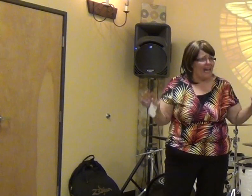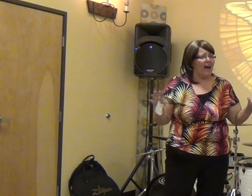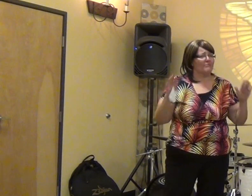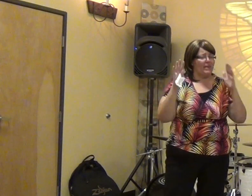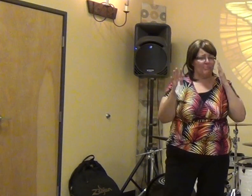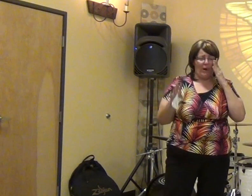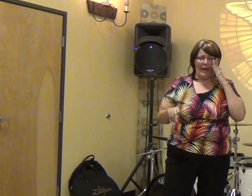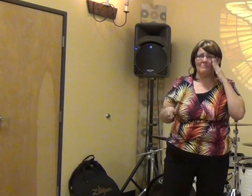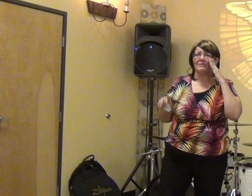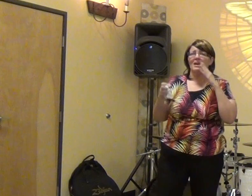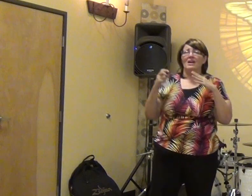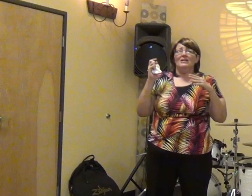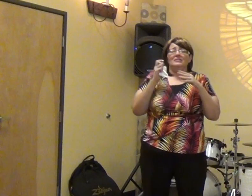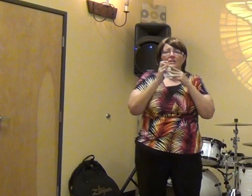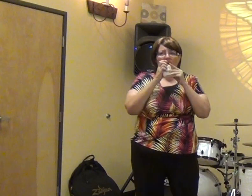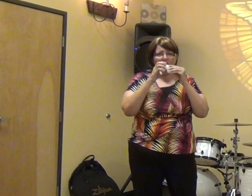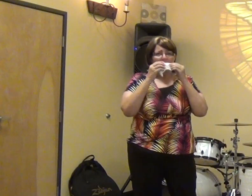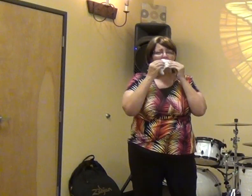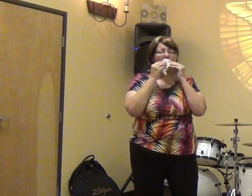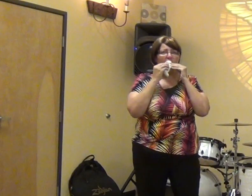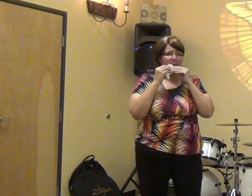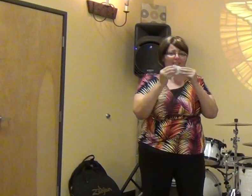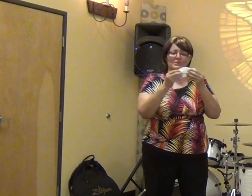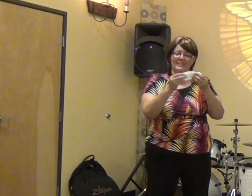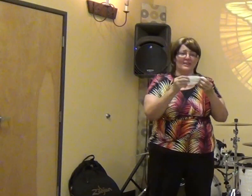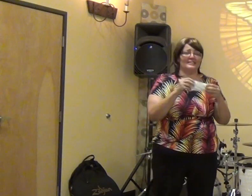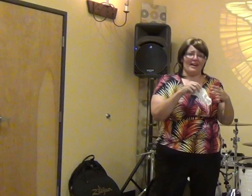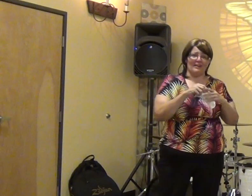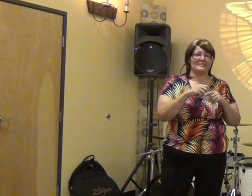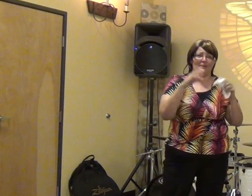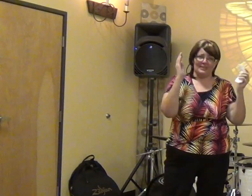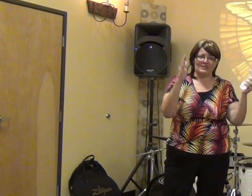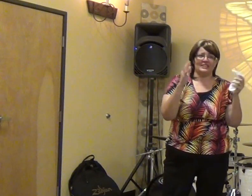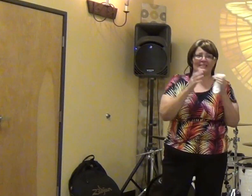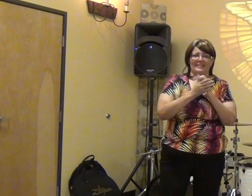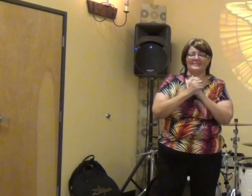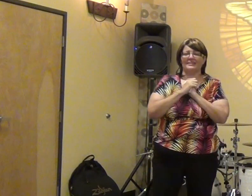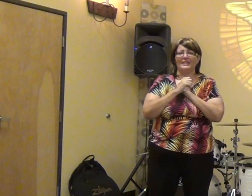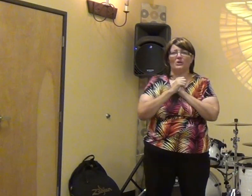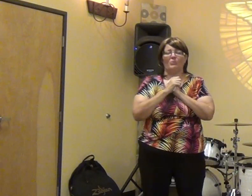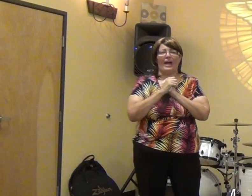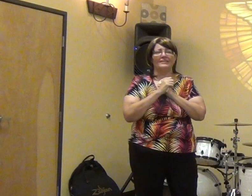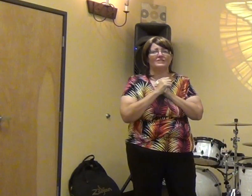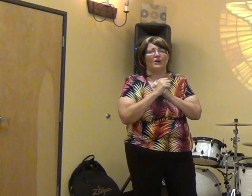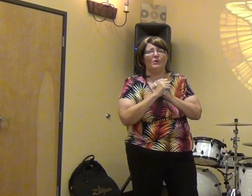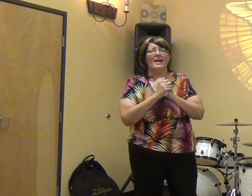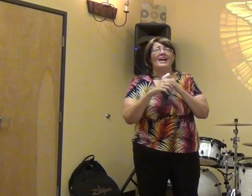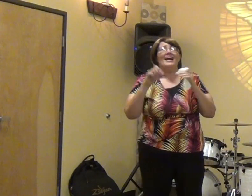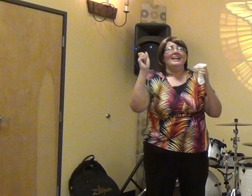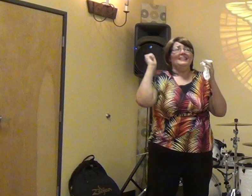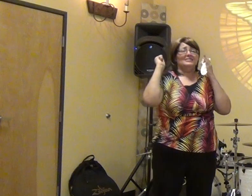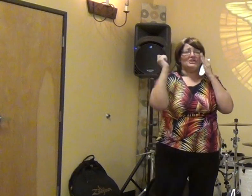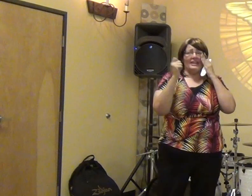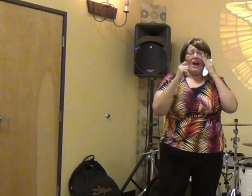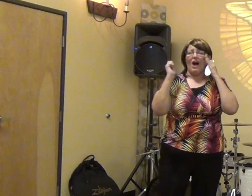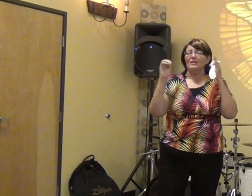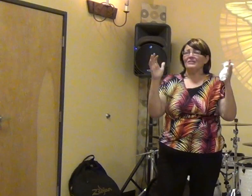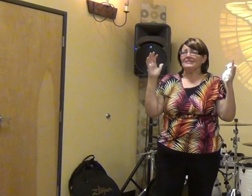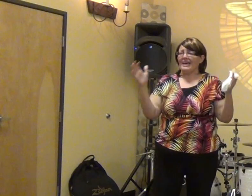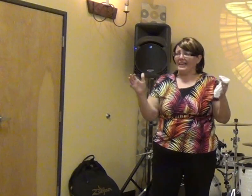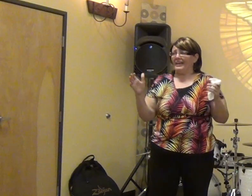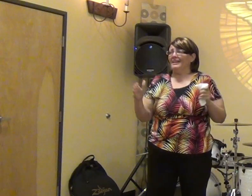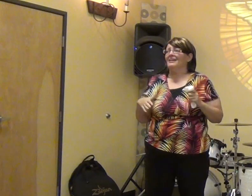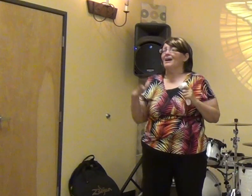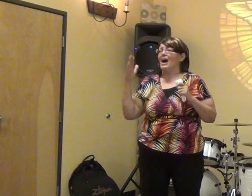just lay off me and pray. So, okay, you tell Tierra something, she take it to the hill, right? So she, all